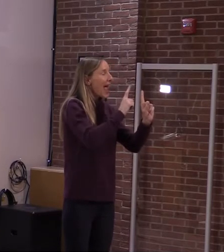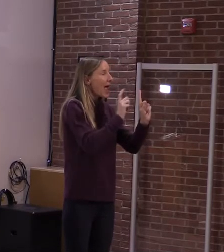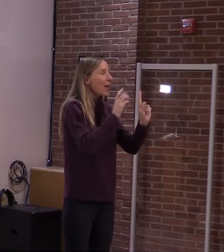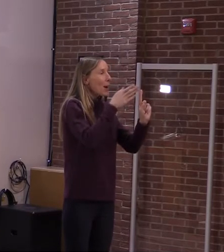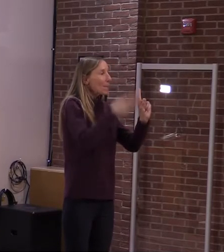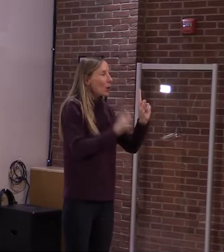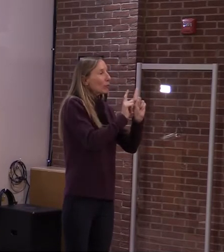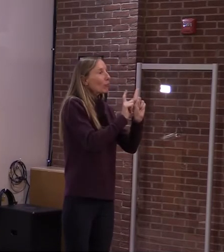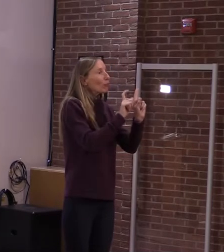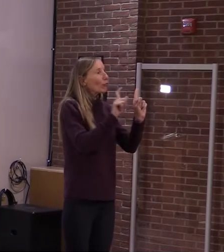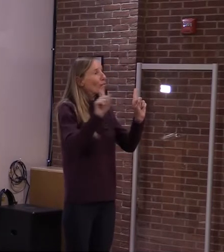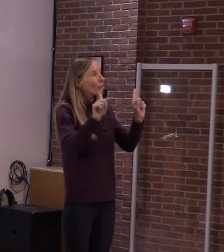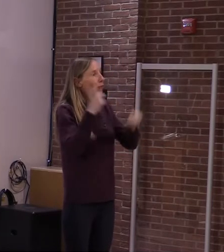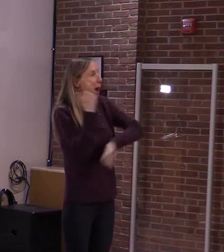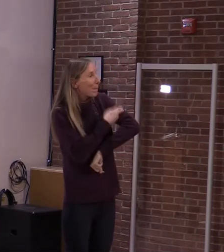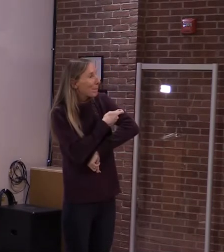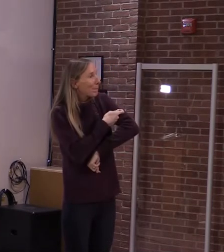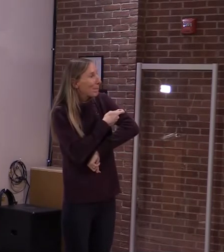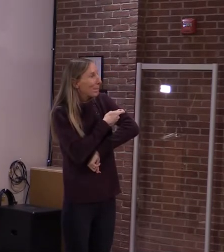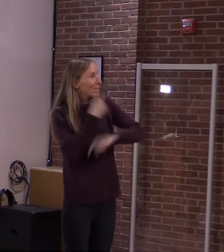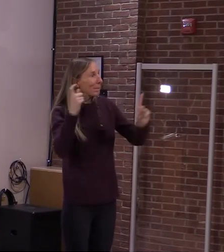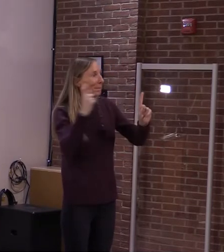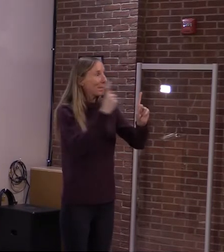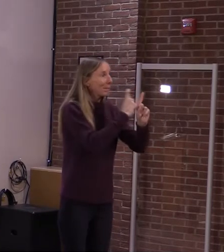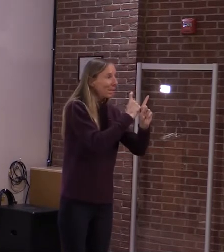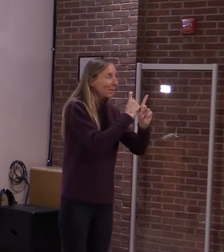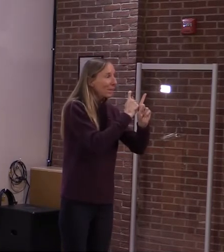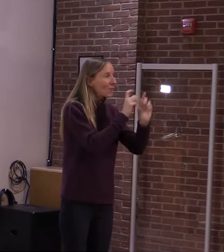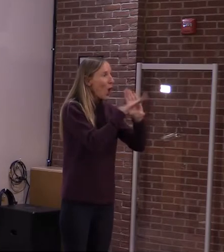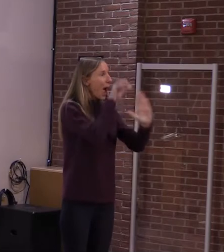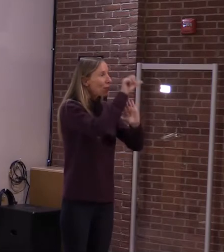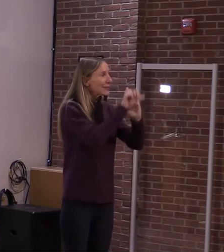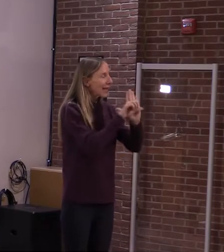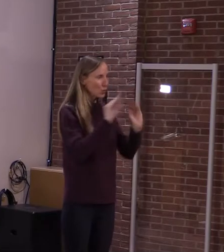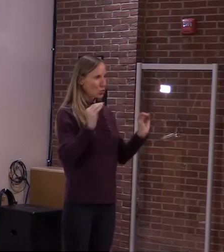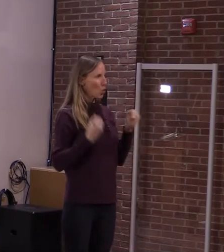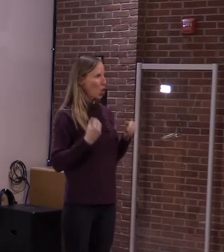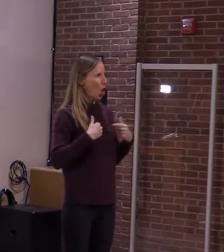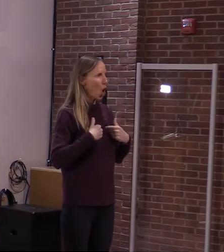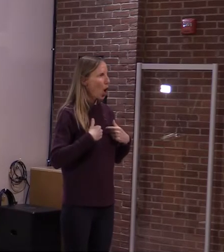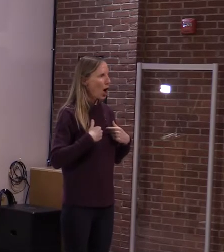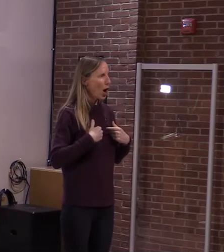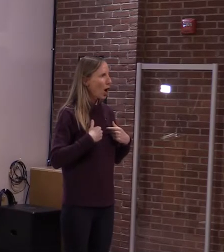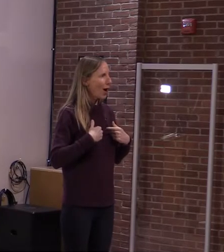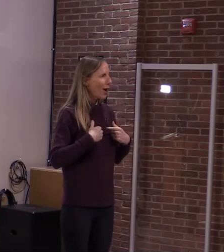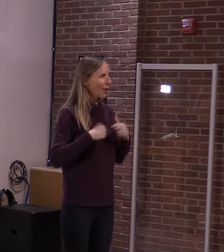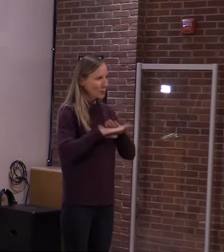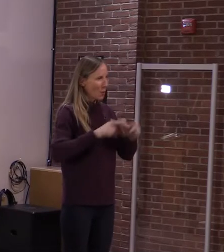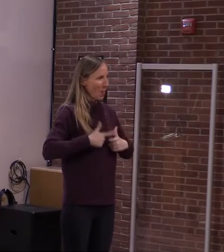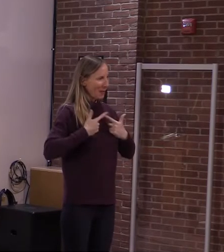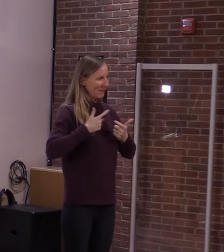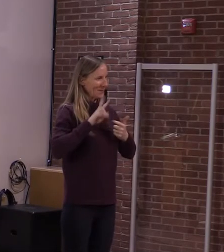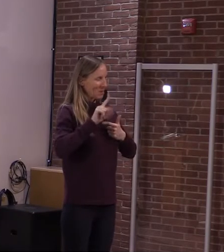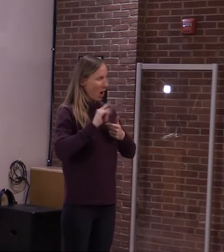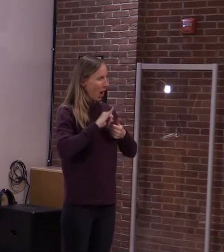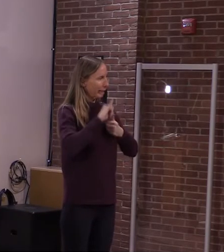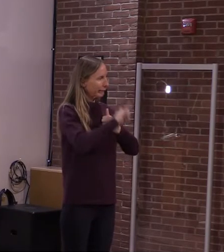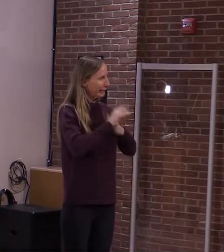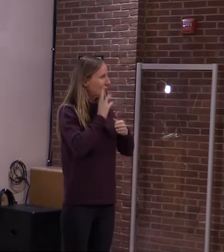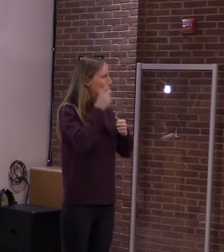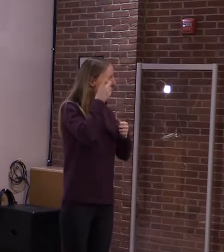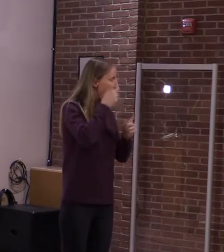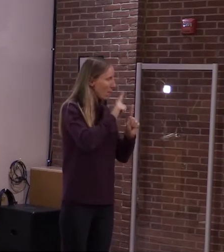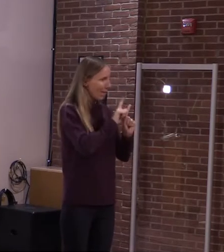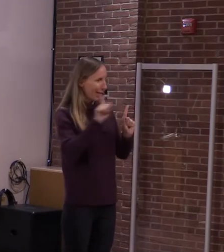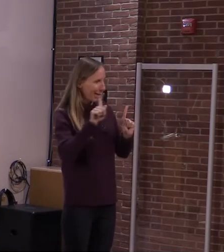you know, not only for the out-of-staters, but for the students that are on campus that usually live in Vermont. Yeah, all I